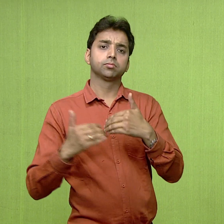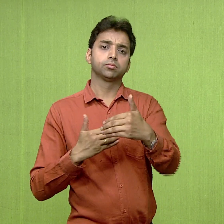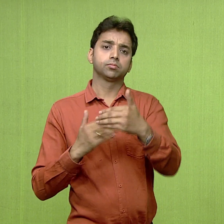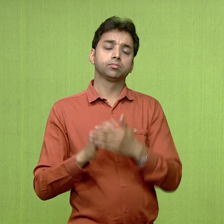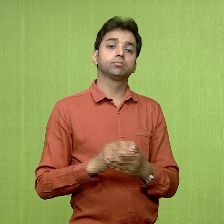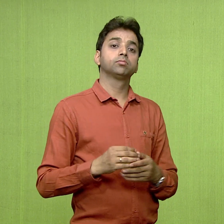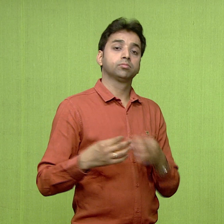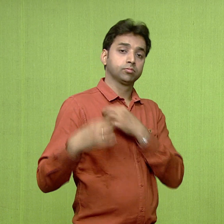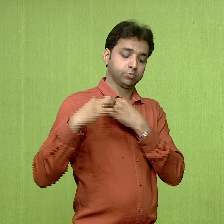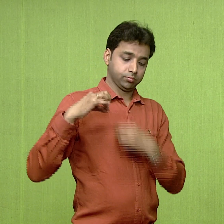Brahmins,